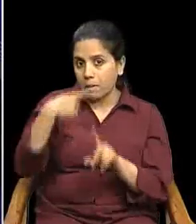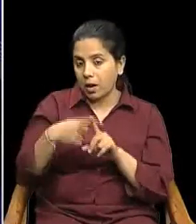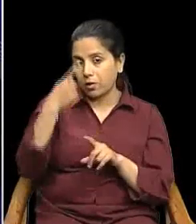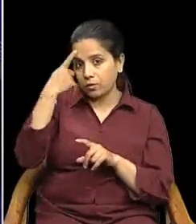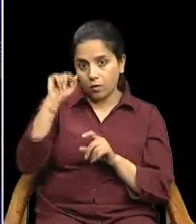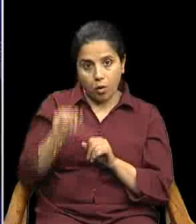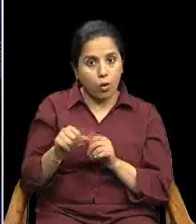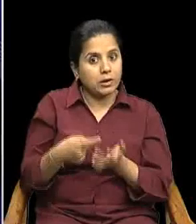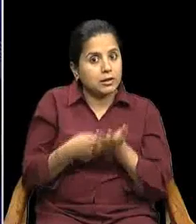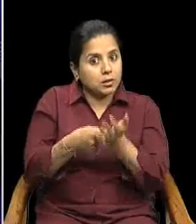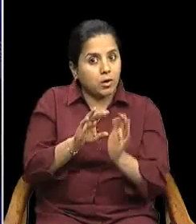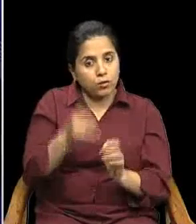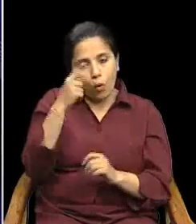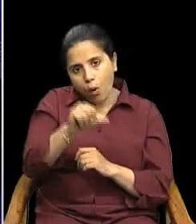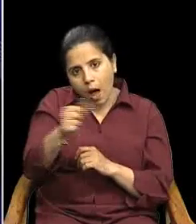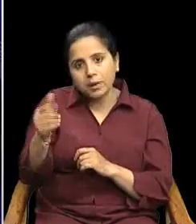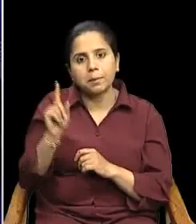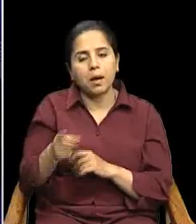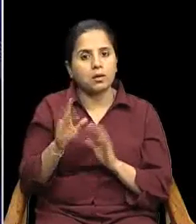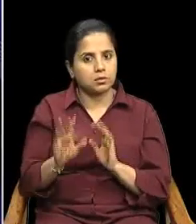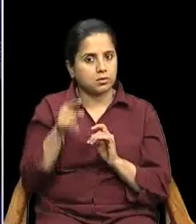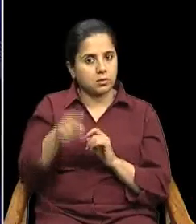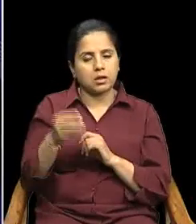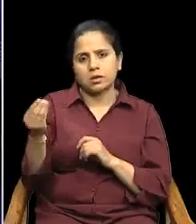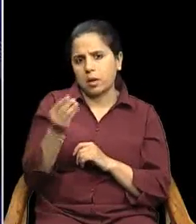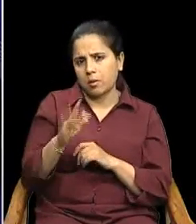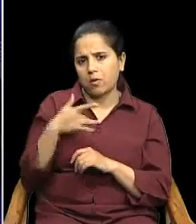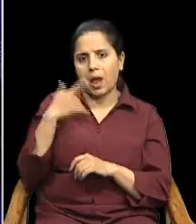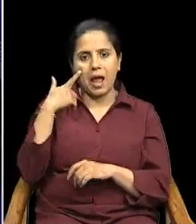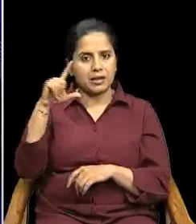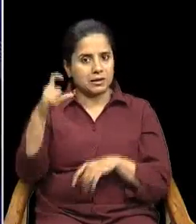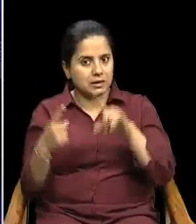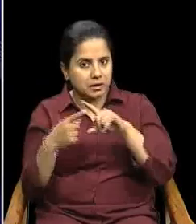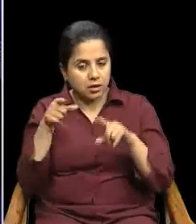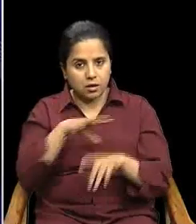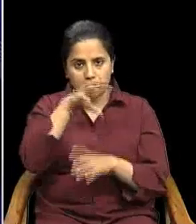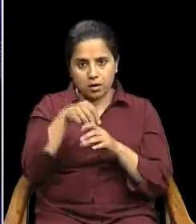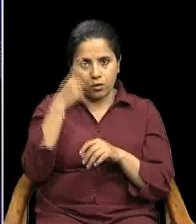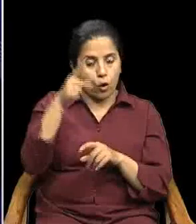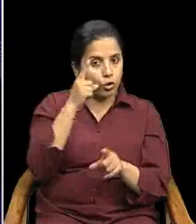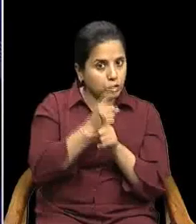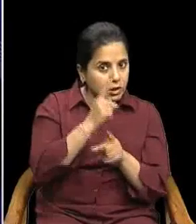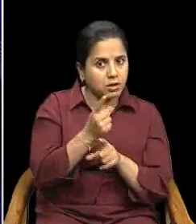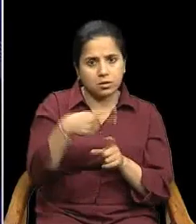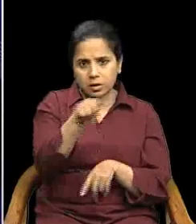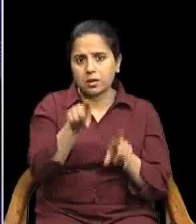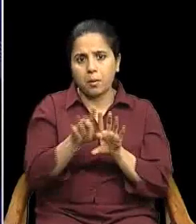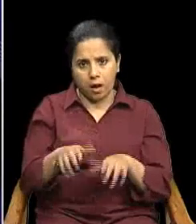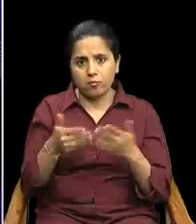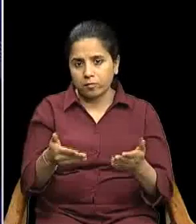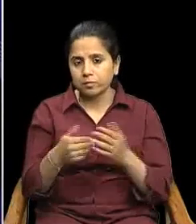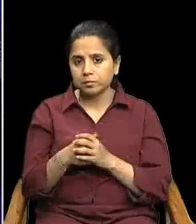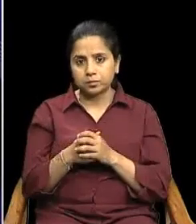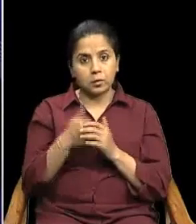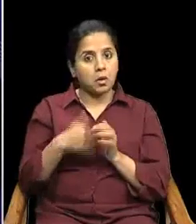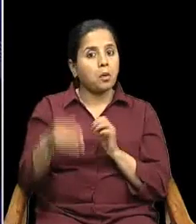and respectful for others are some of the ICT contribution for the teachers as well.